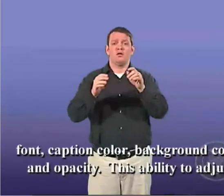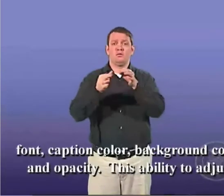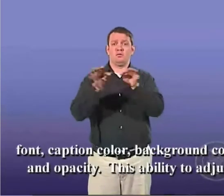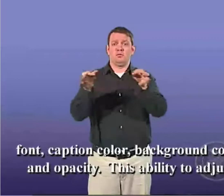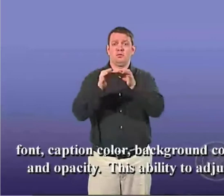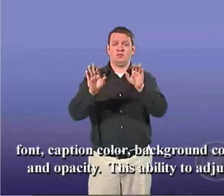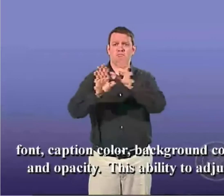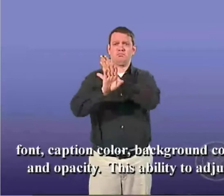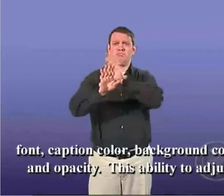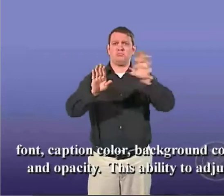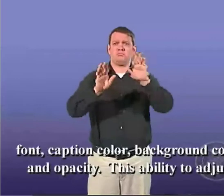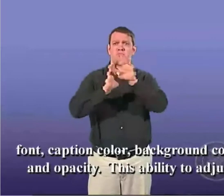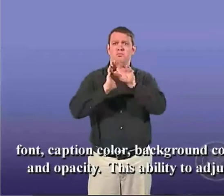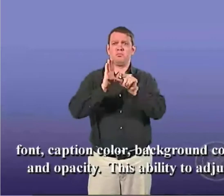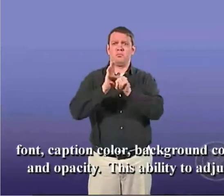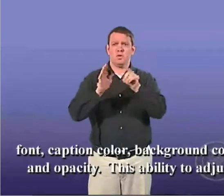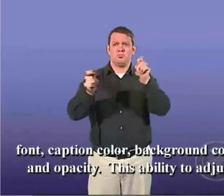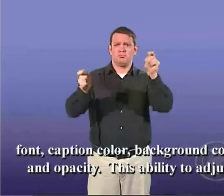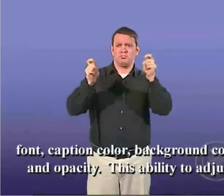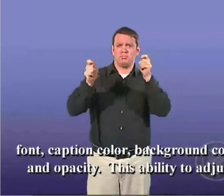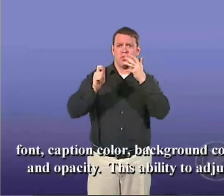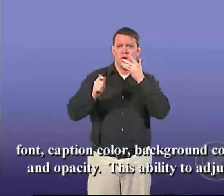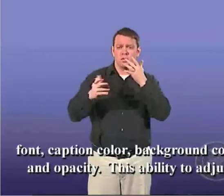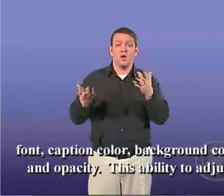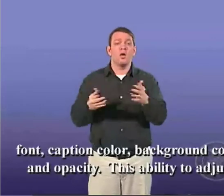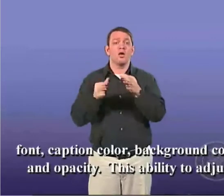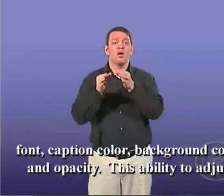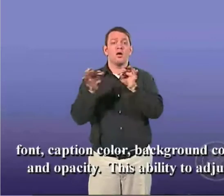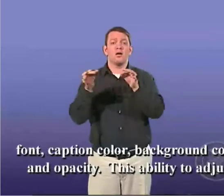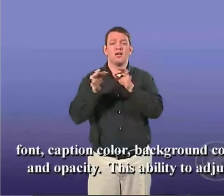color, background color, and opacity.